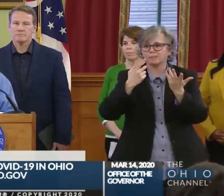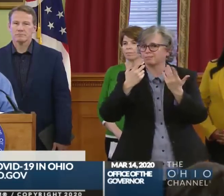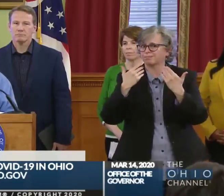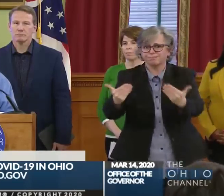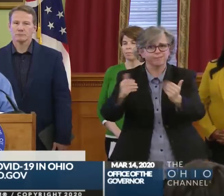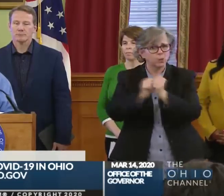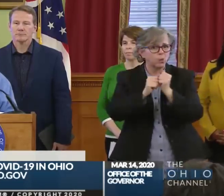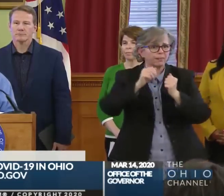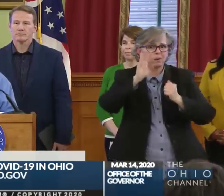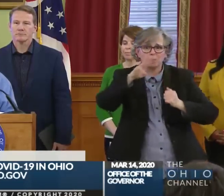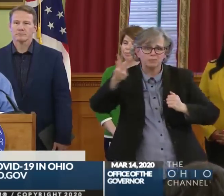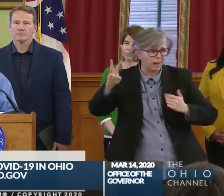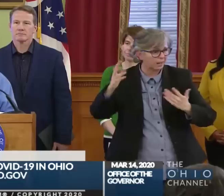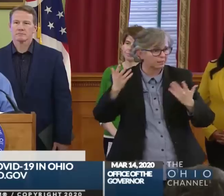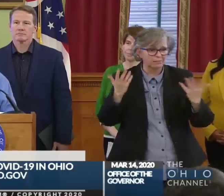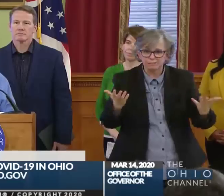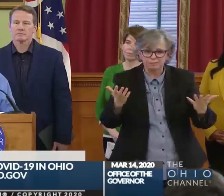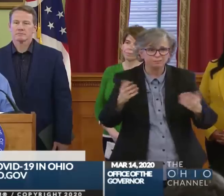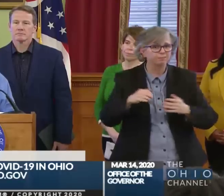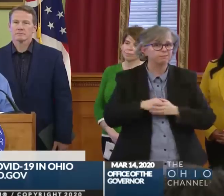coronavirus.ohio.gov. That's